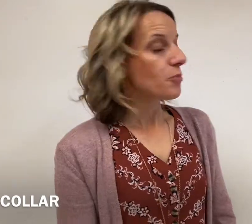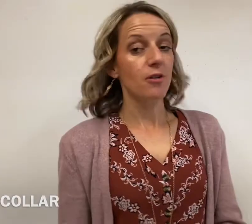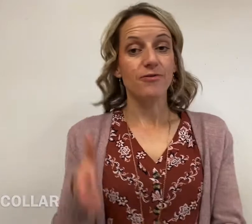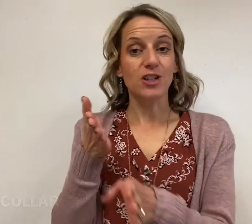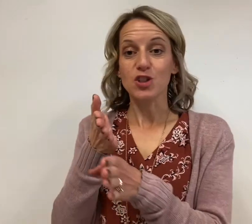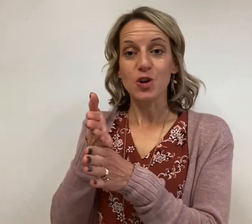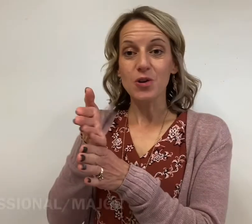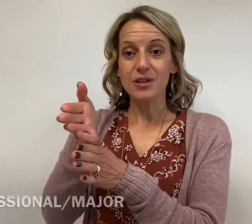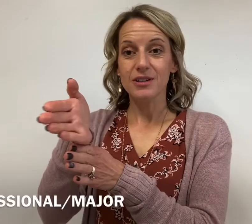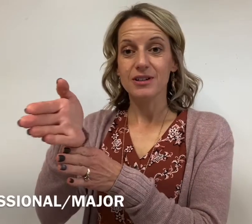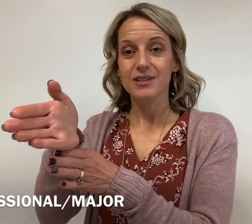Professional,